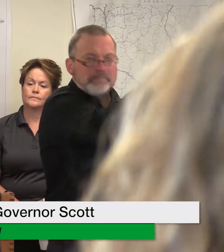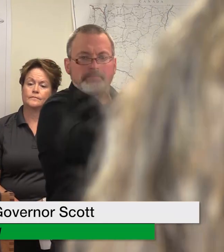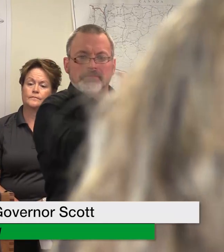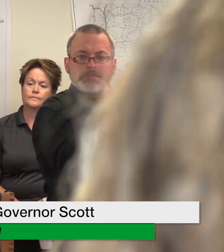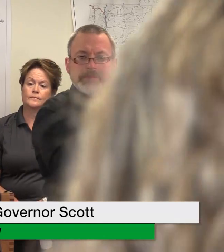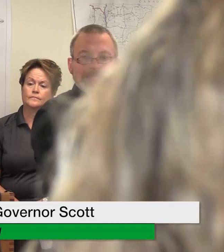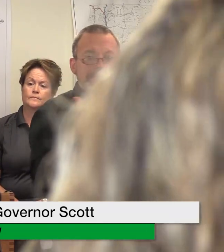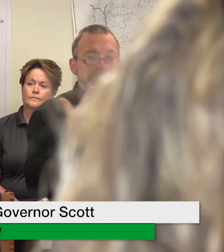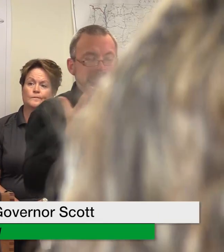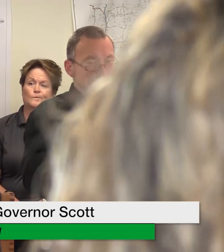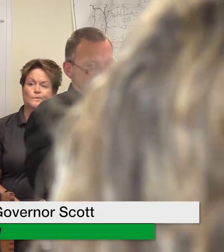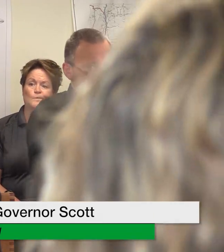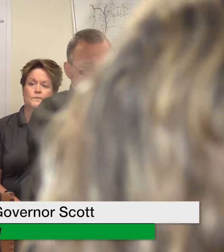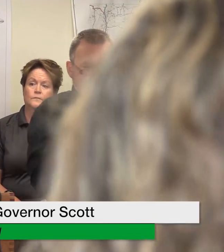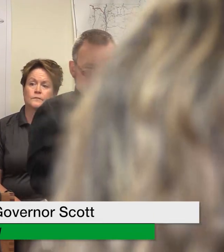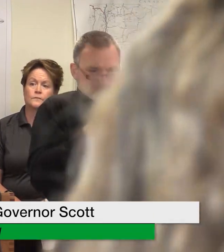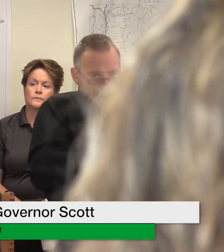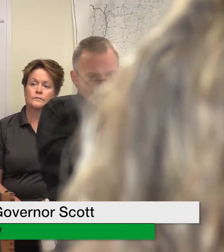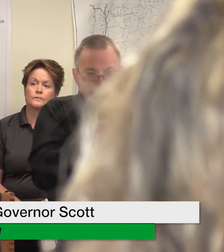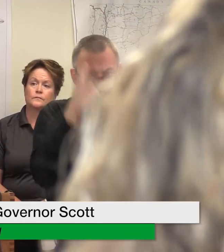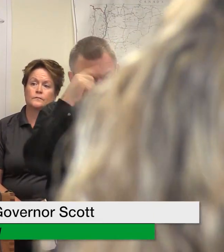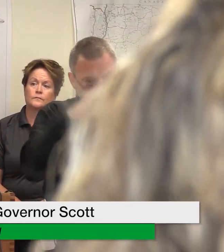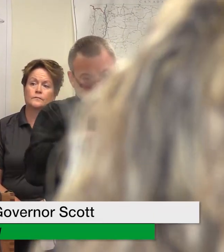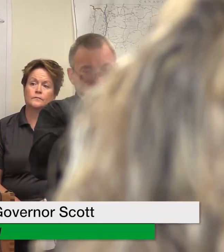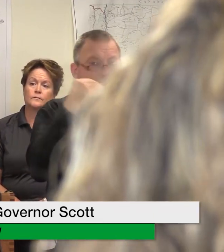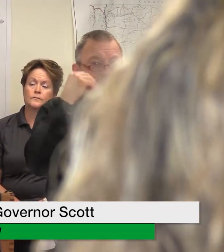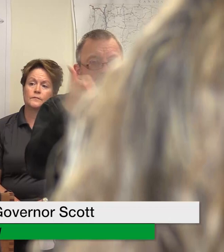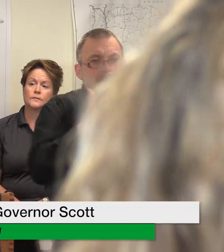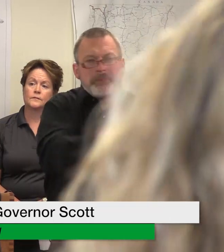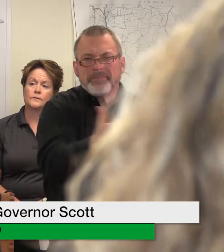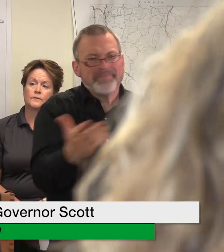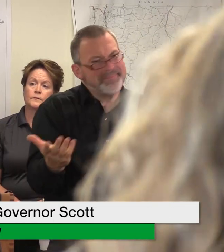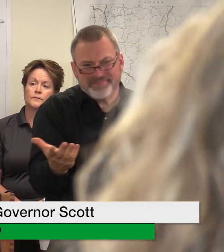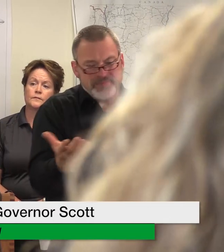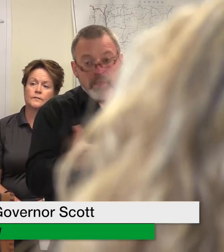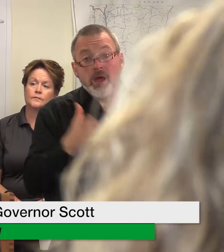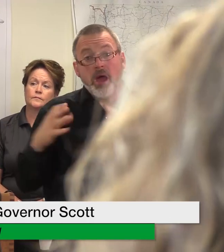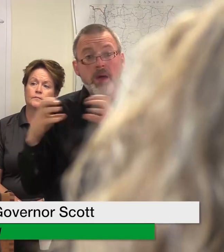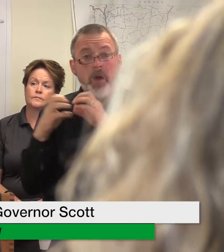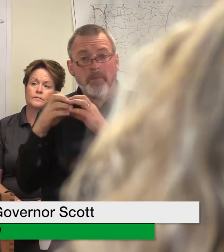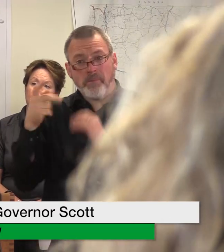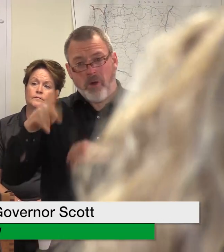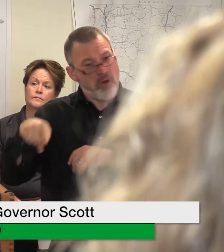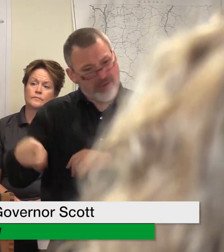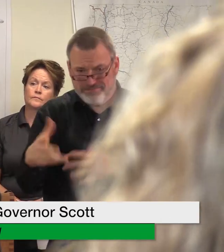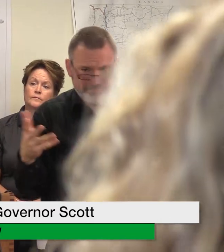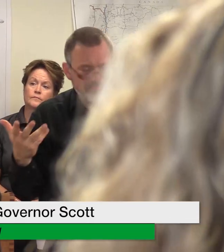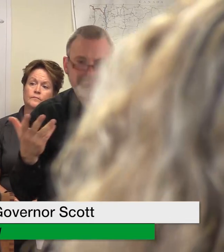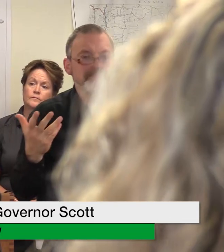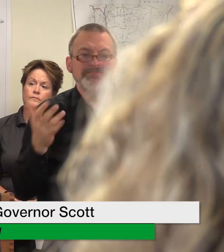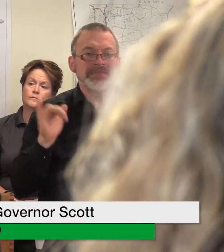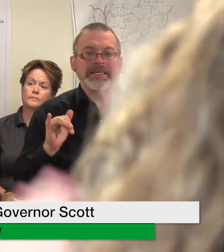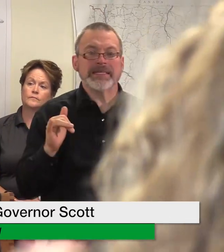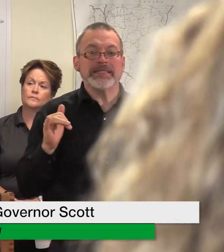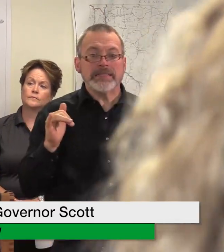buyouts of mobile home park owners, as well as finding suitable